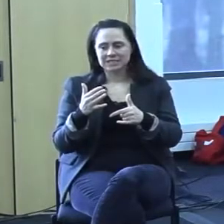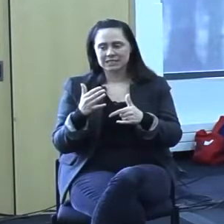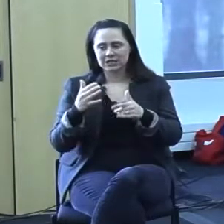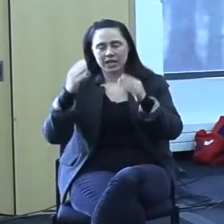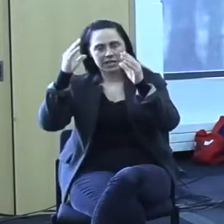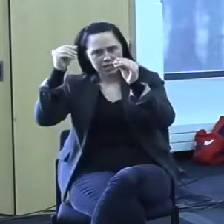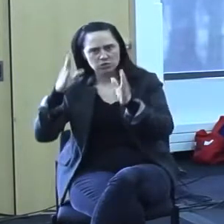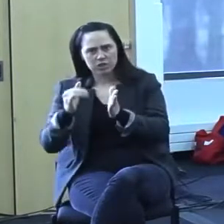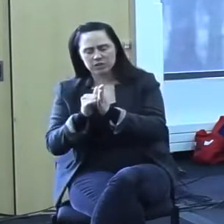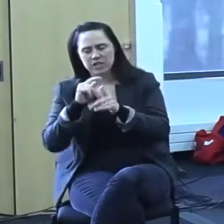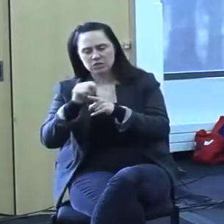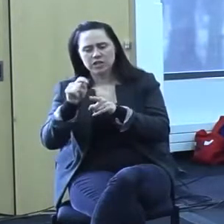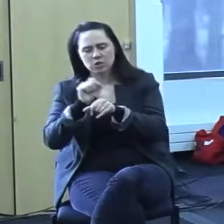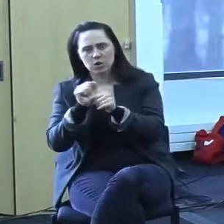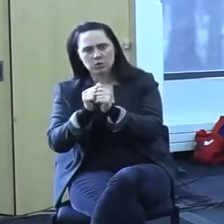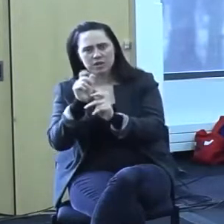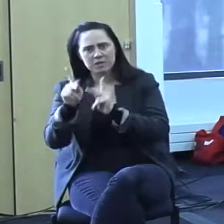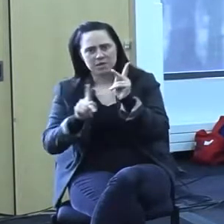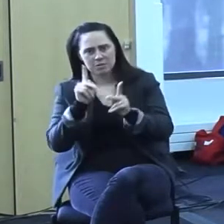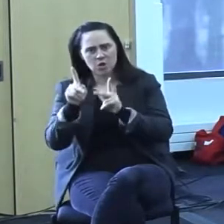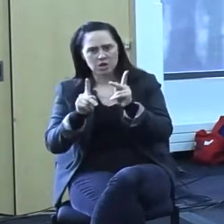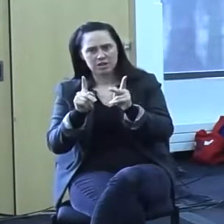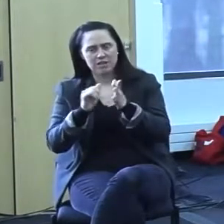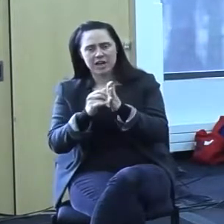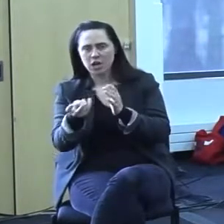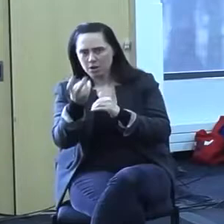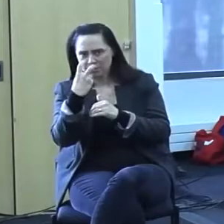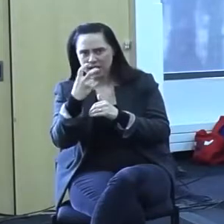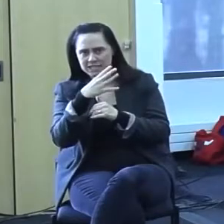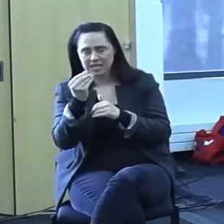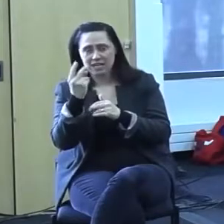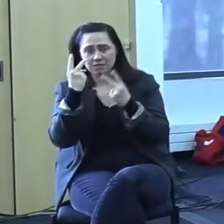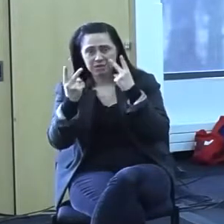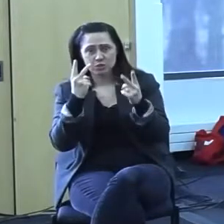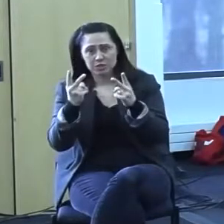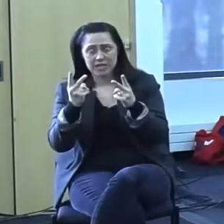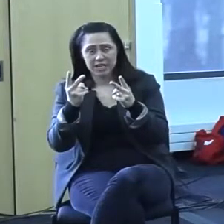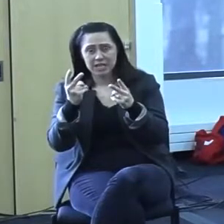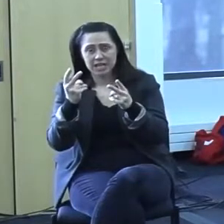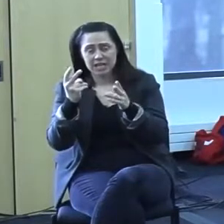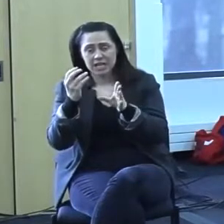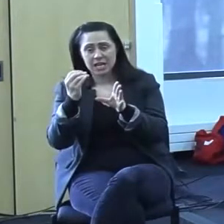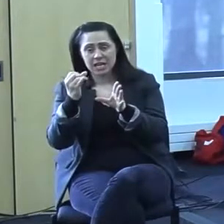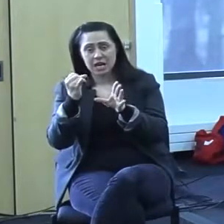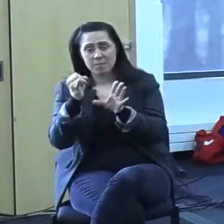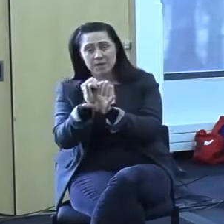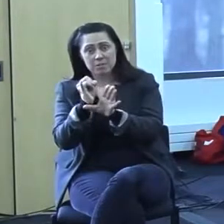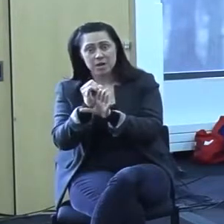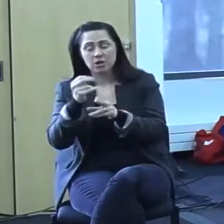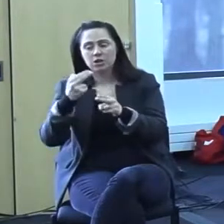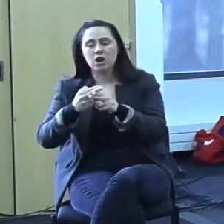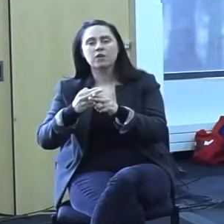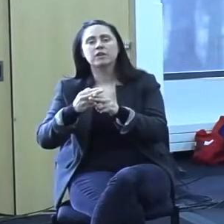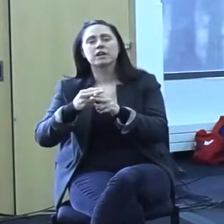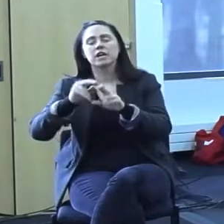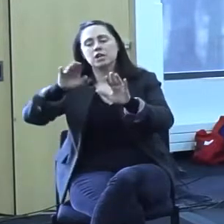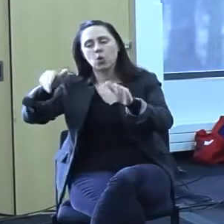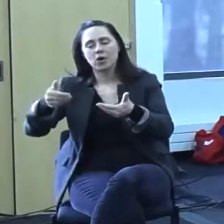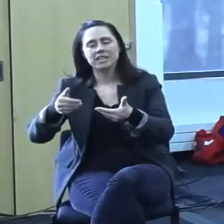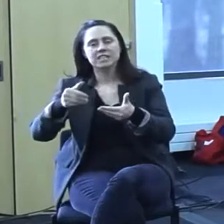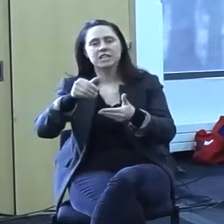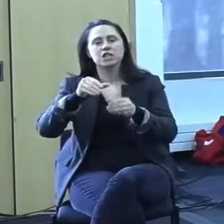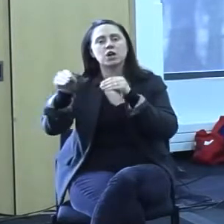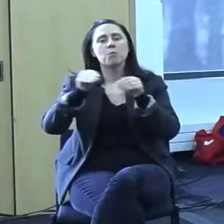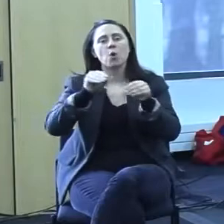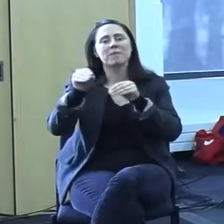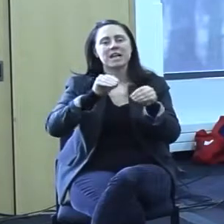trained to work with people um, who are blind and visually impaired called a orientation mobility instructor. And they would